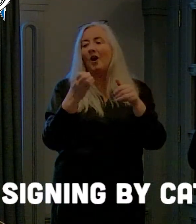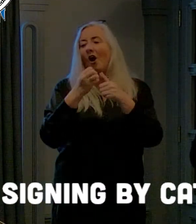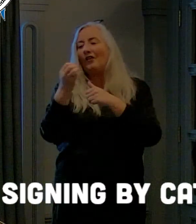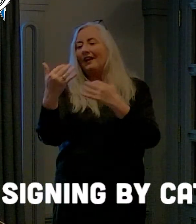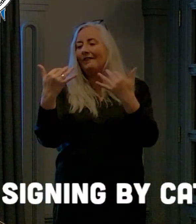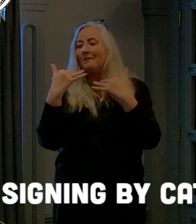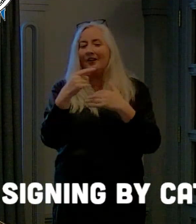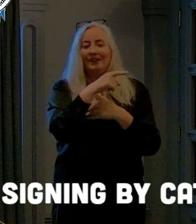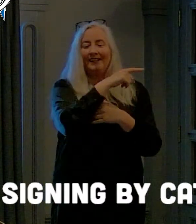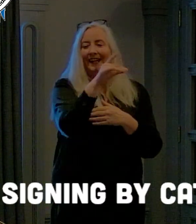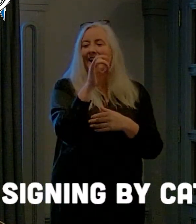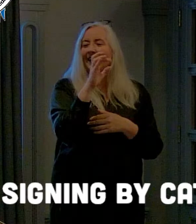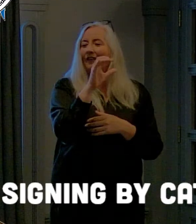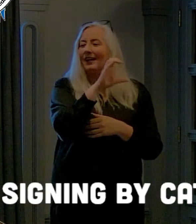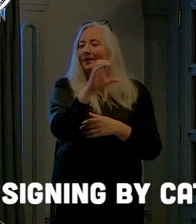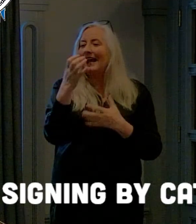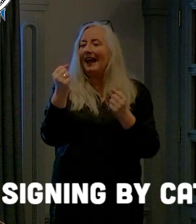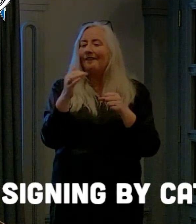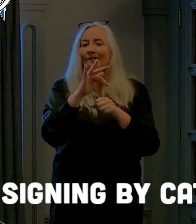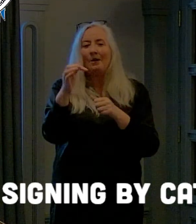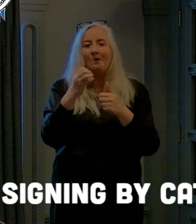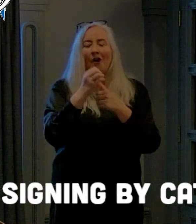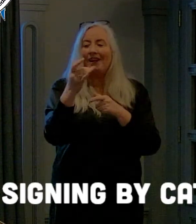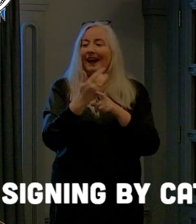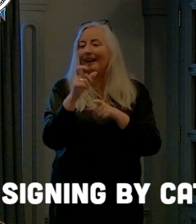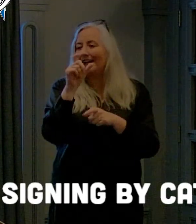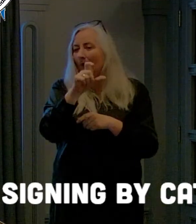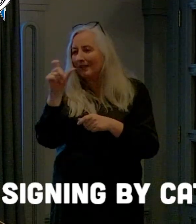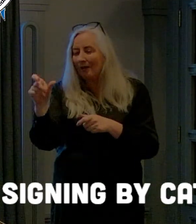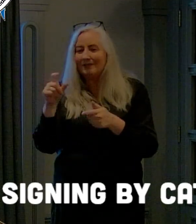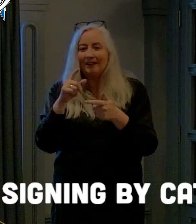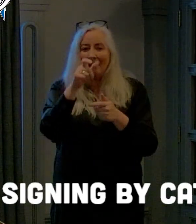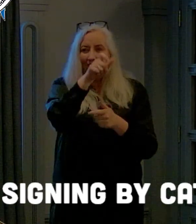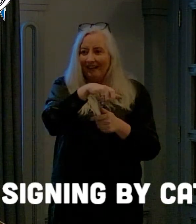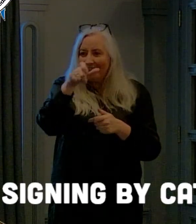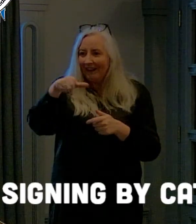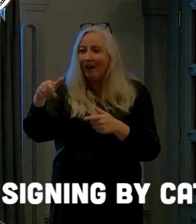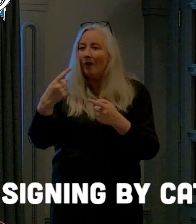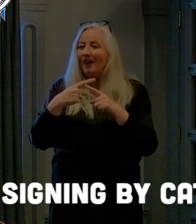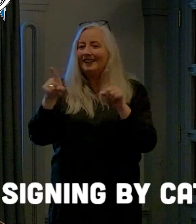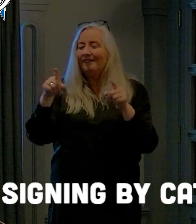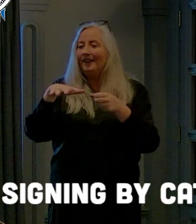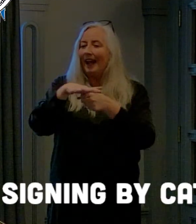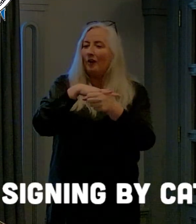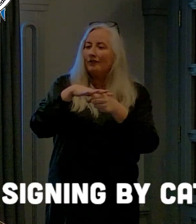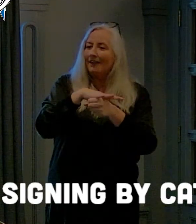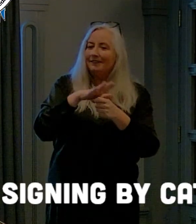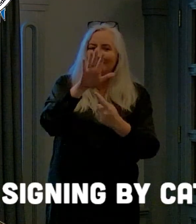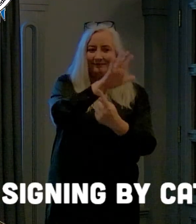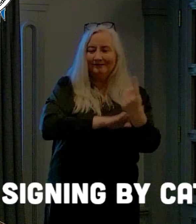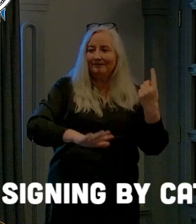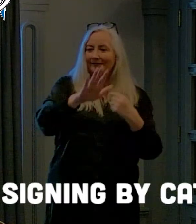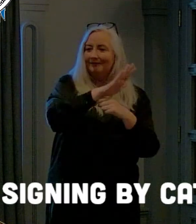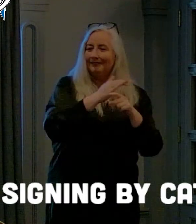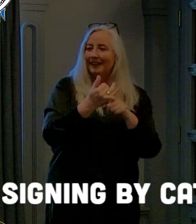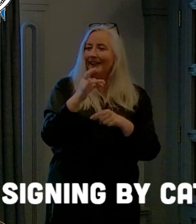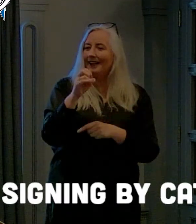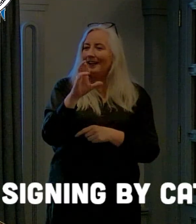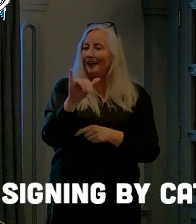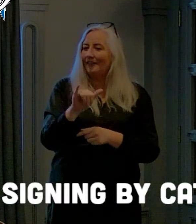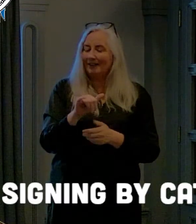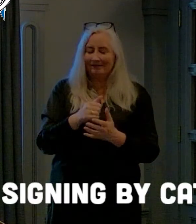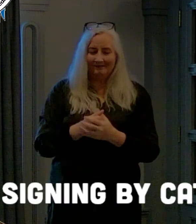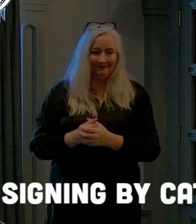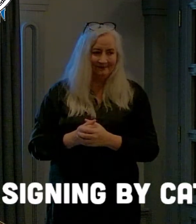had from different, from the councillors, or also from different areas like the CARO, which would be